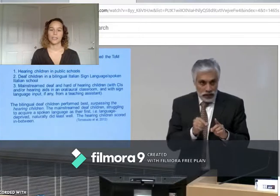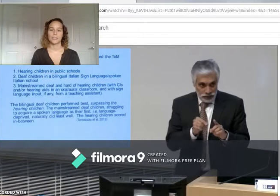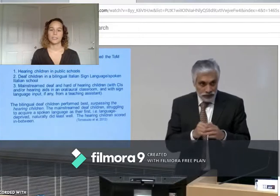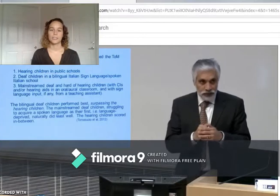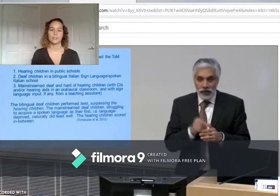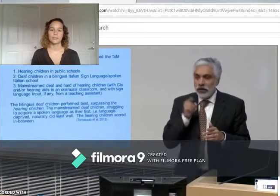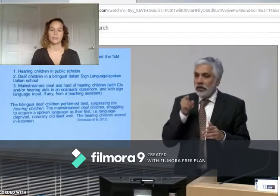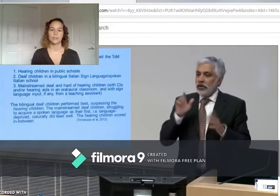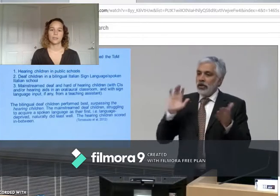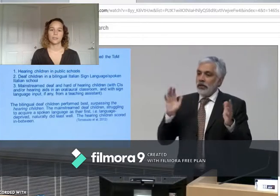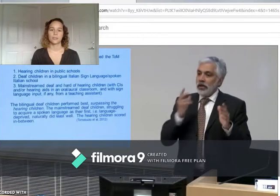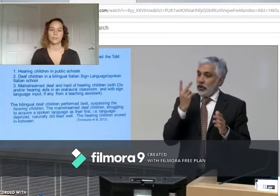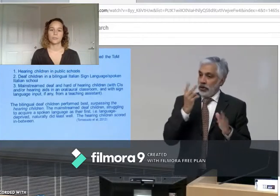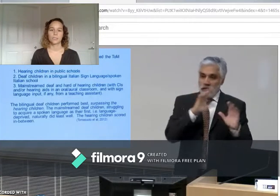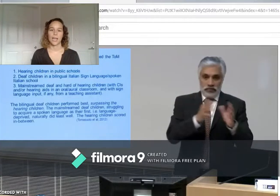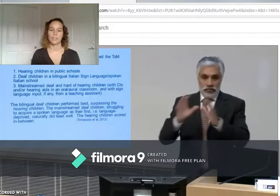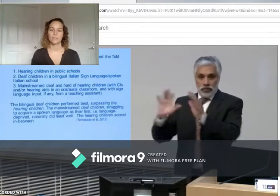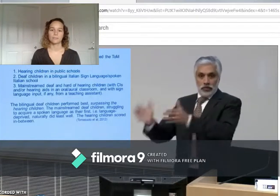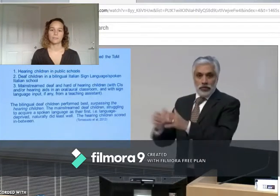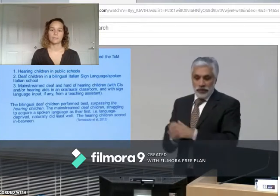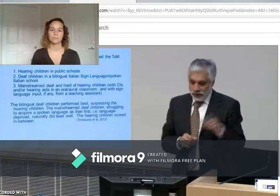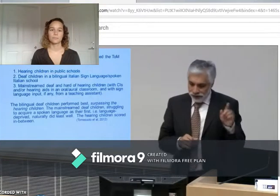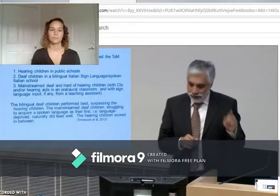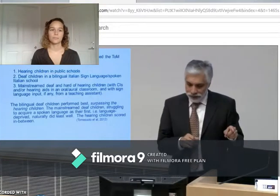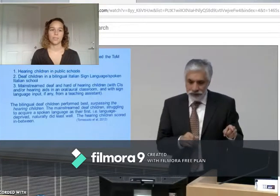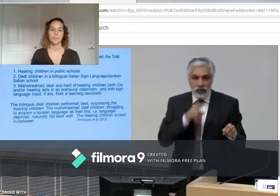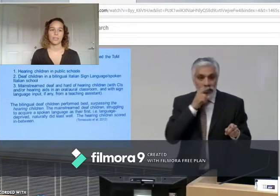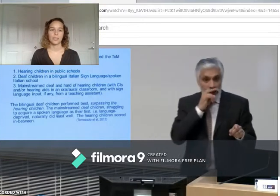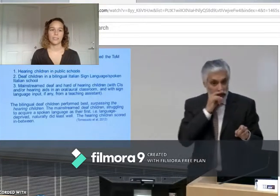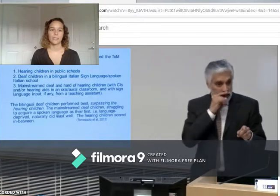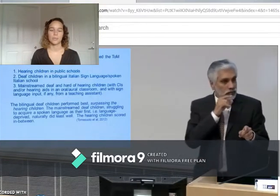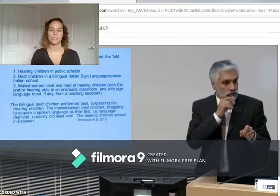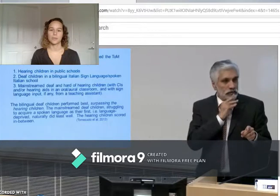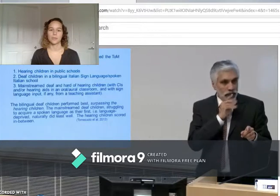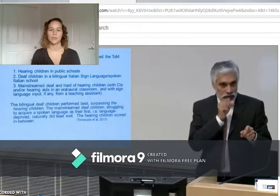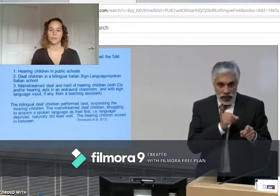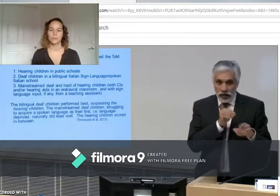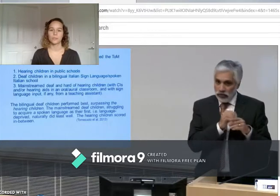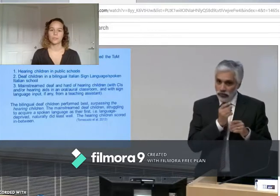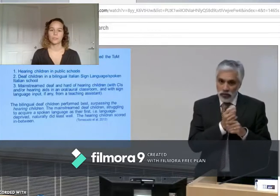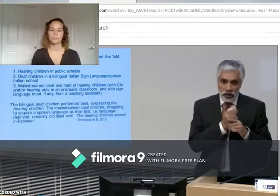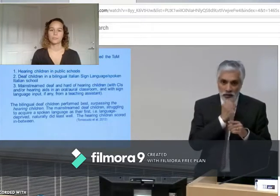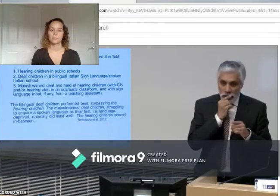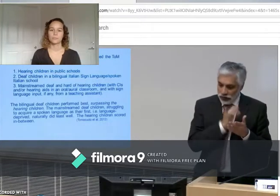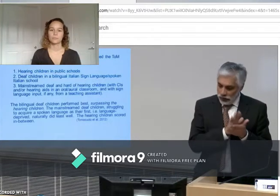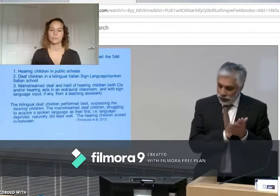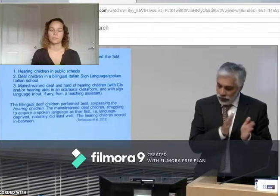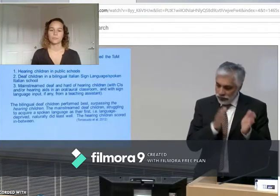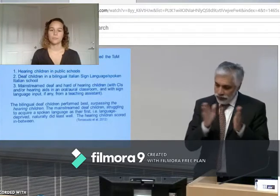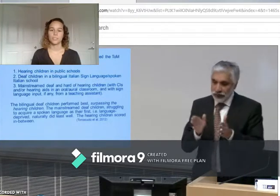Conceptual scientist was Italian, named Elena Tomasello.